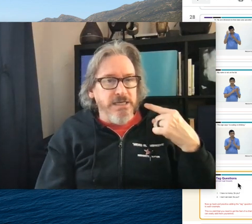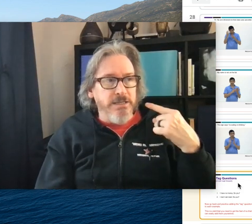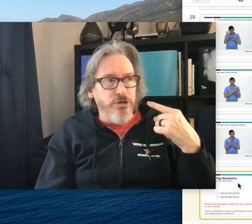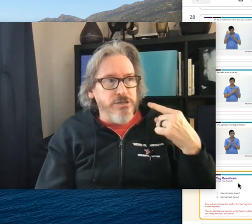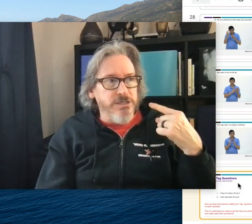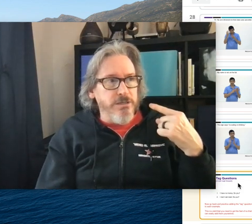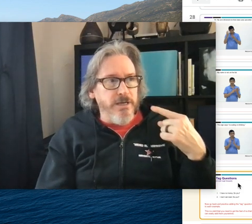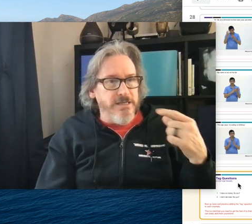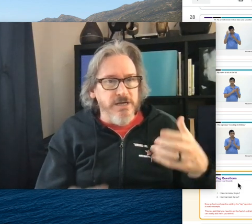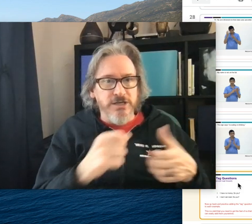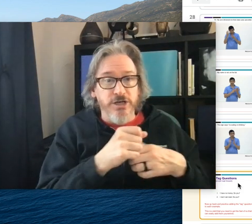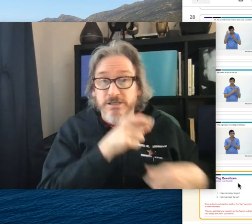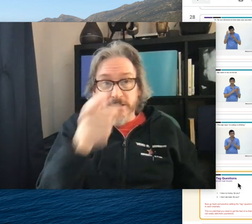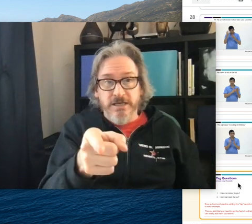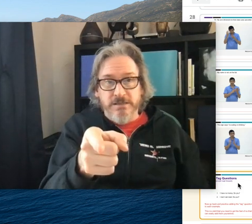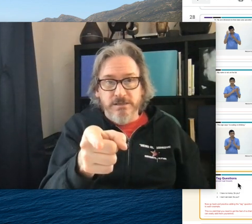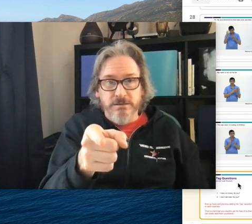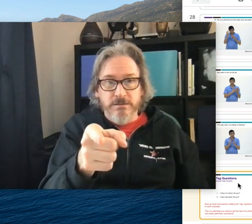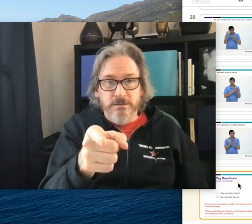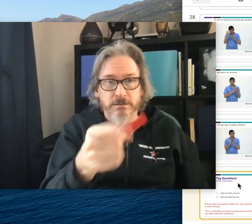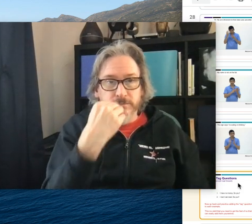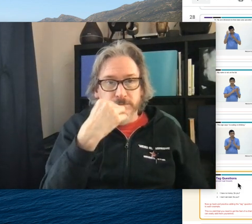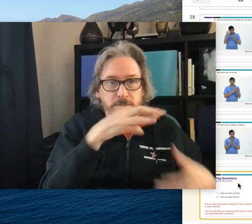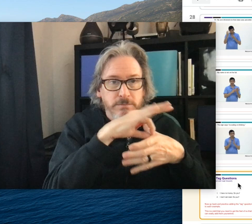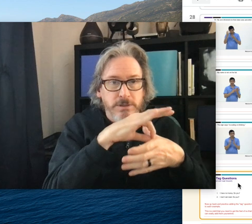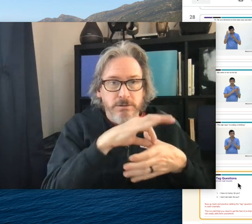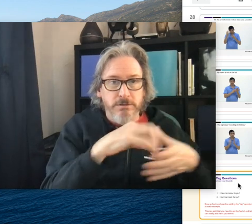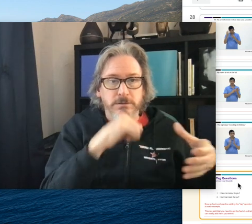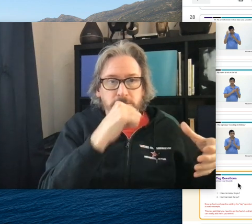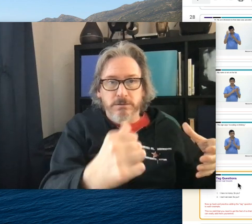And it's not just this.